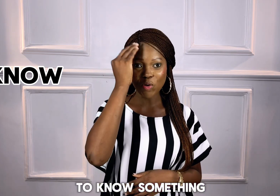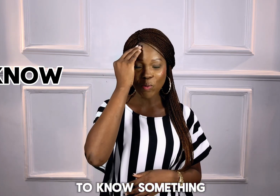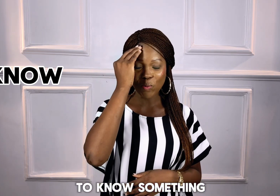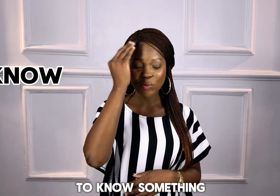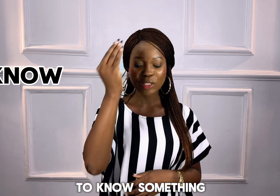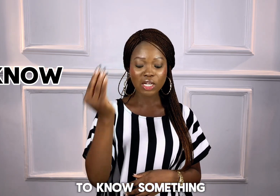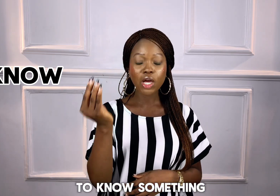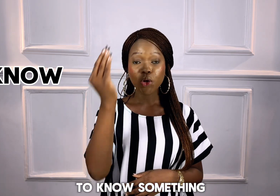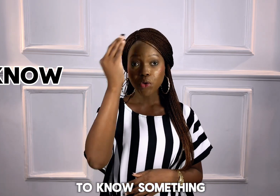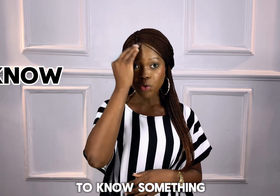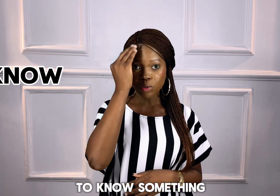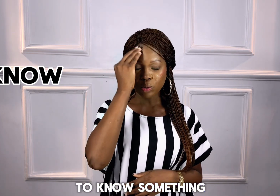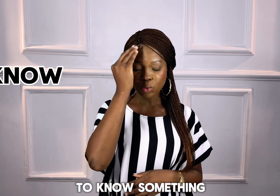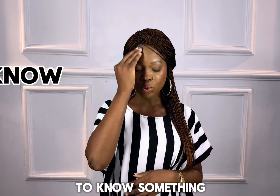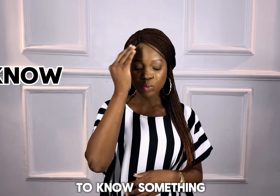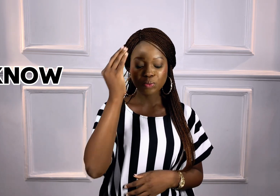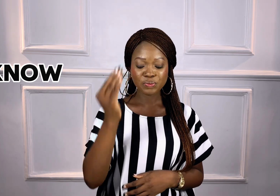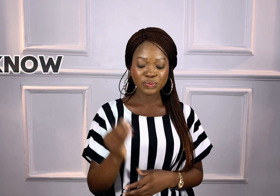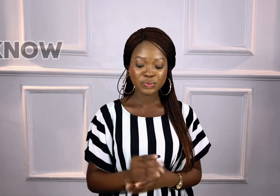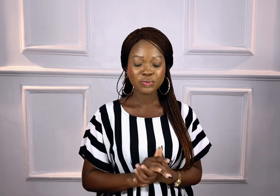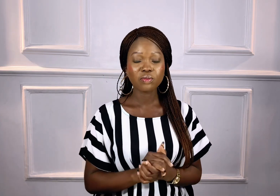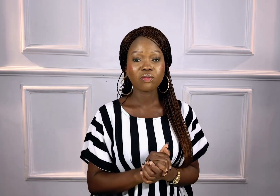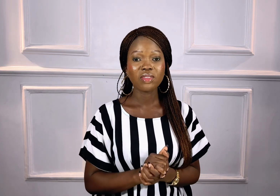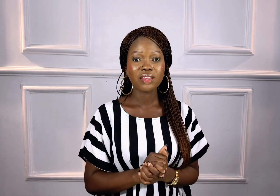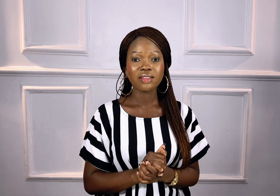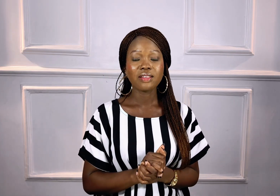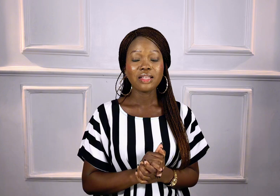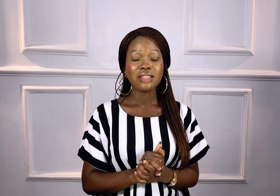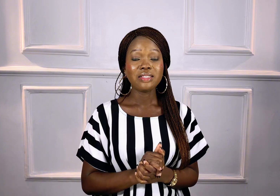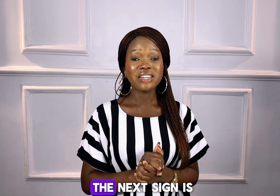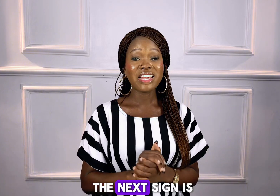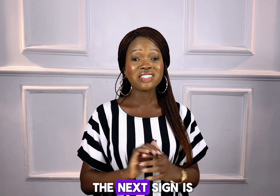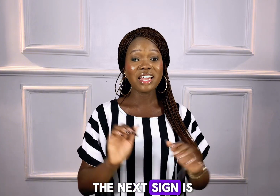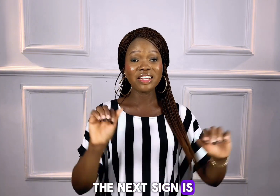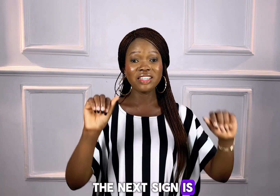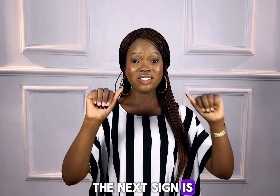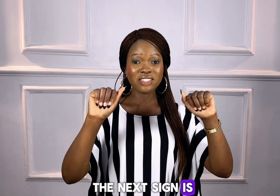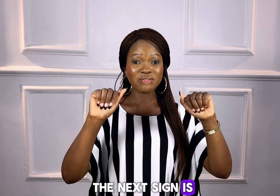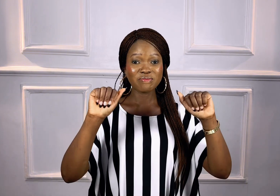Know. Know. The next sign is